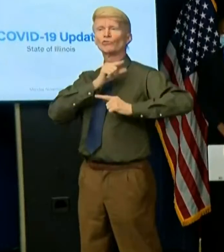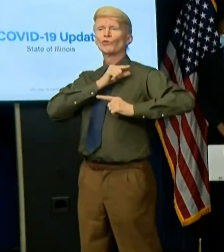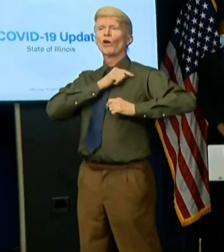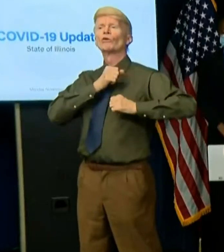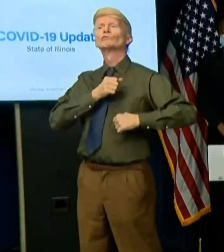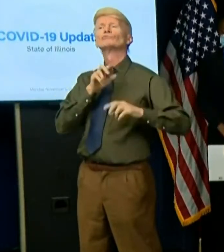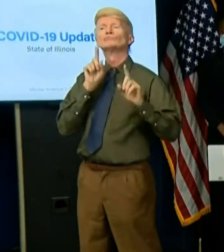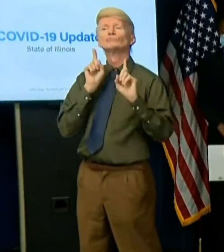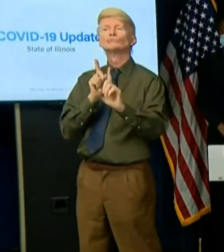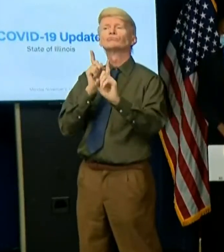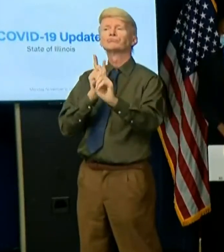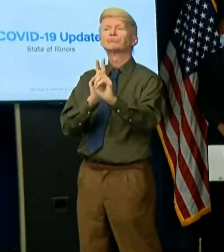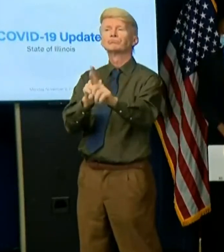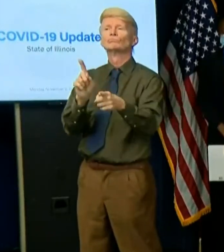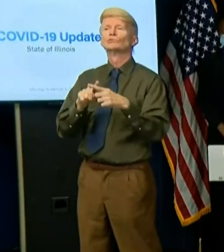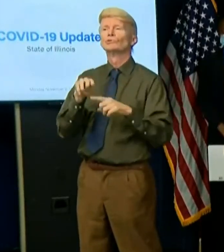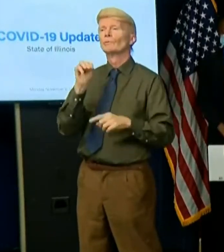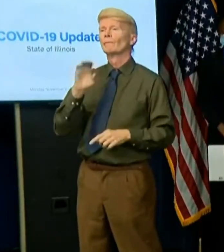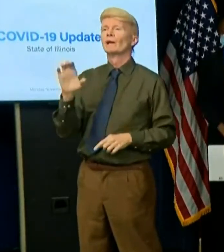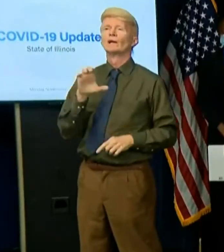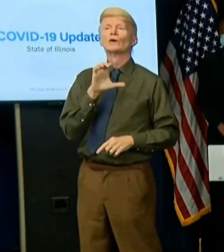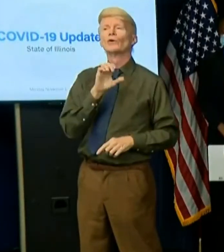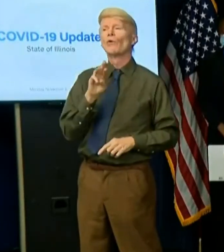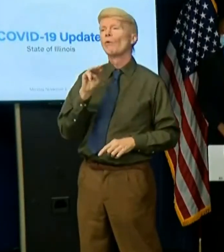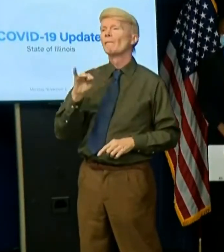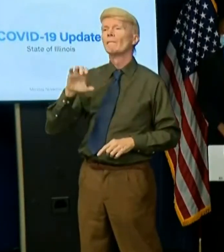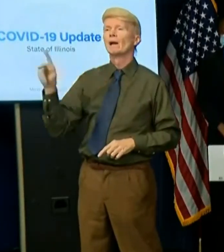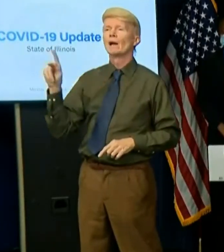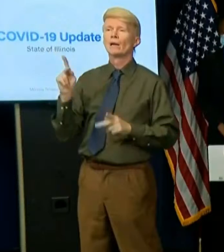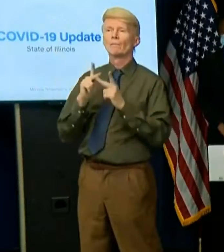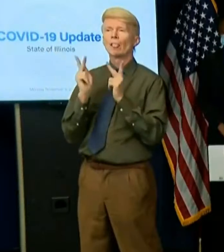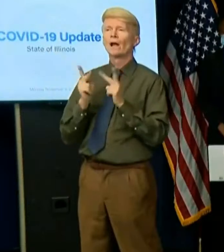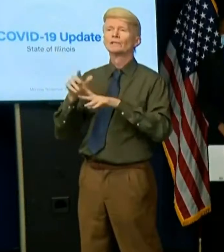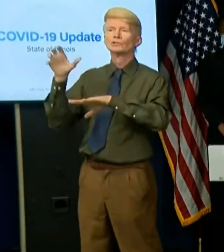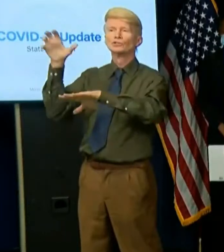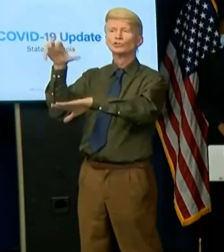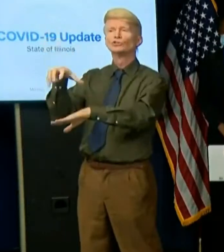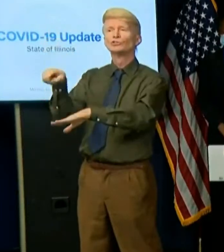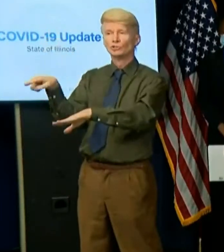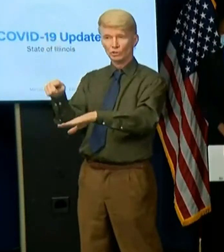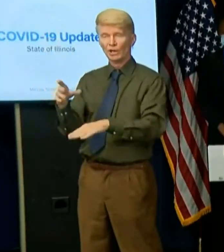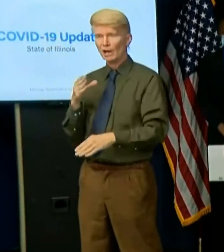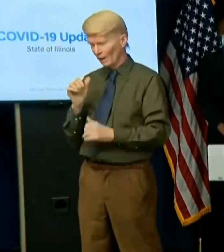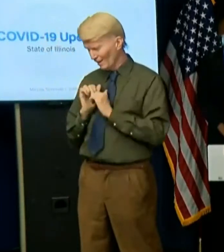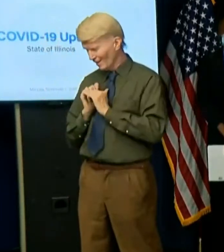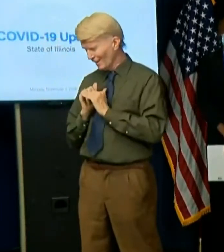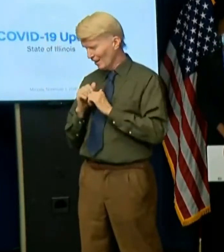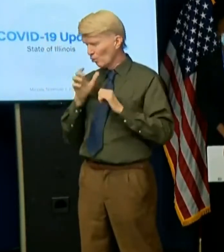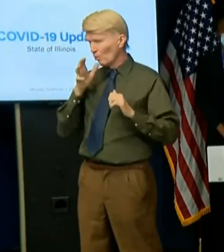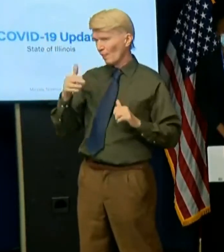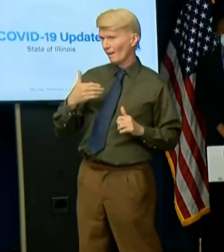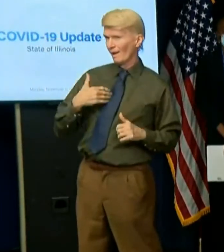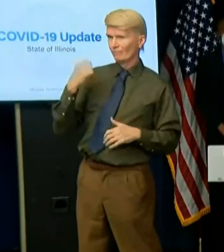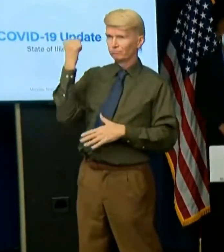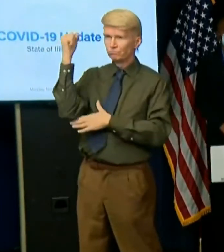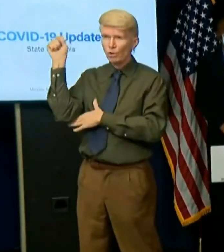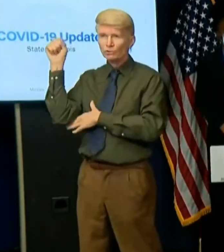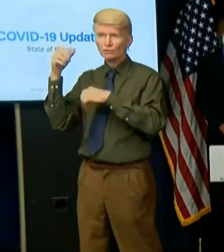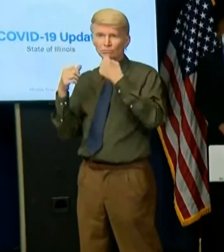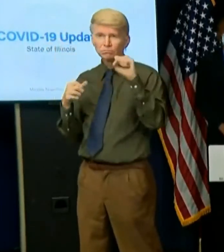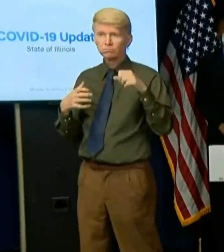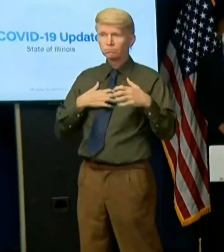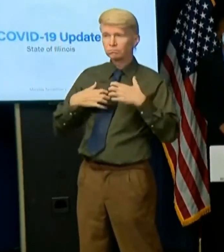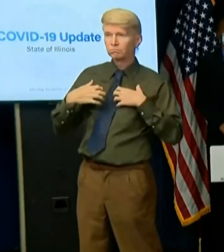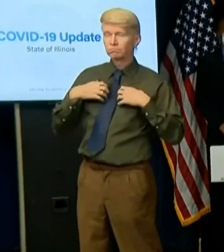heading to McCormick Place. In addition, if and how the state may be addressing concerns of post-election safety and the possibility of protests.